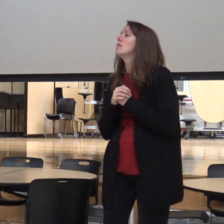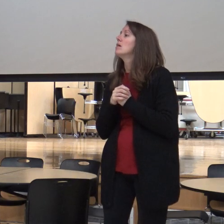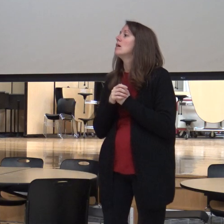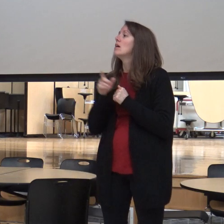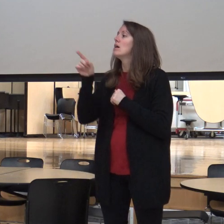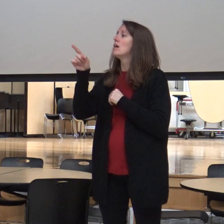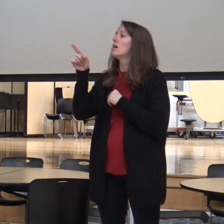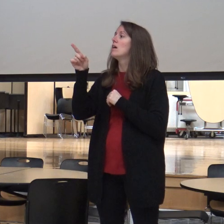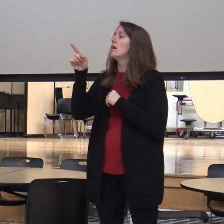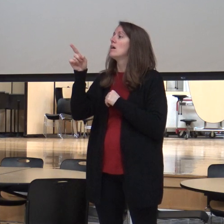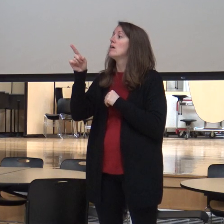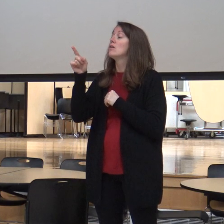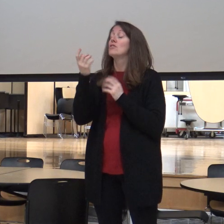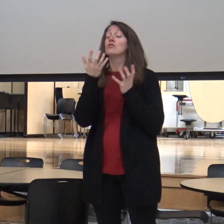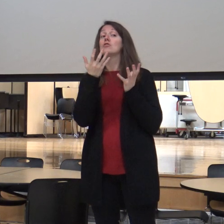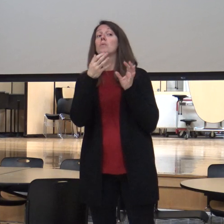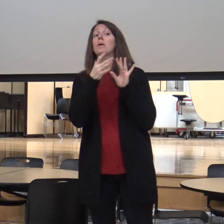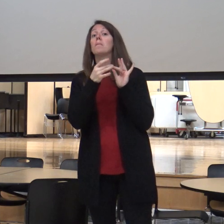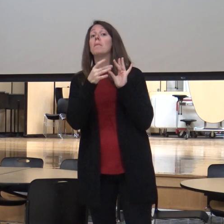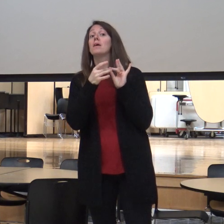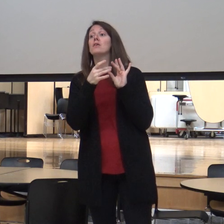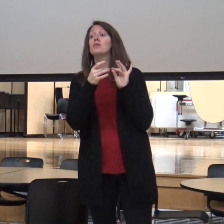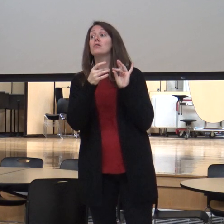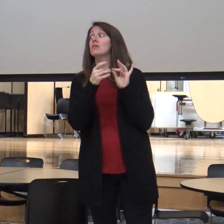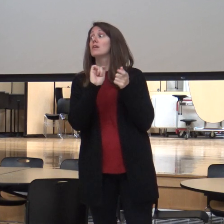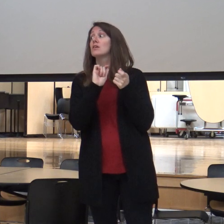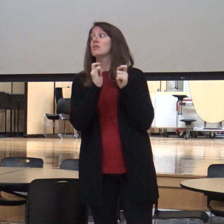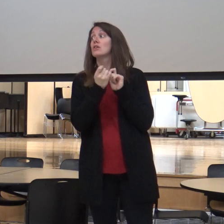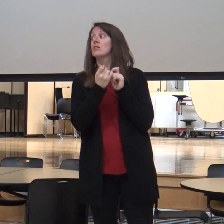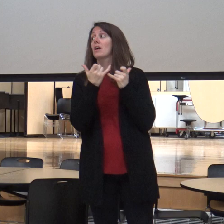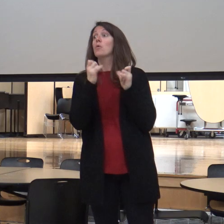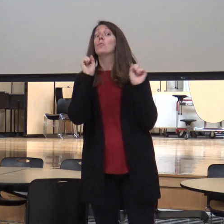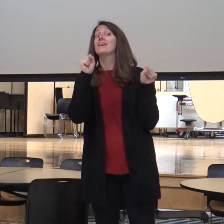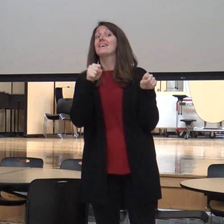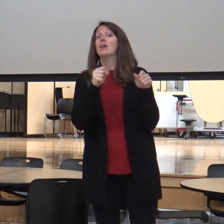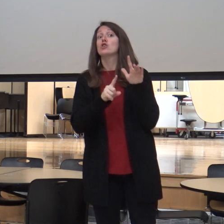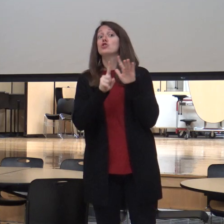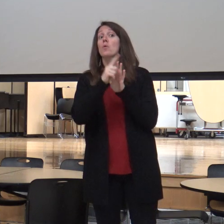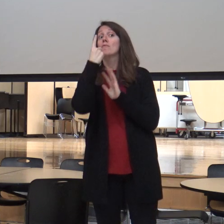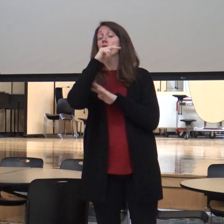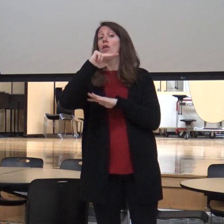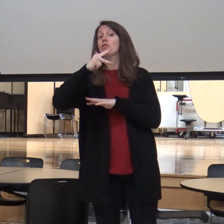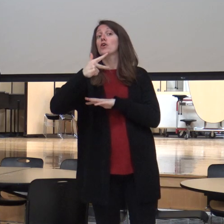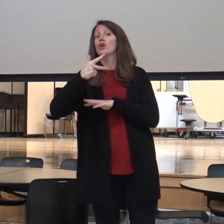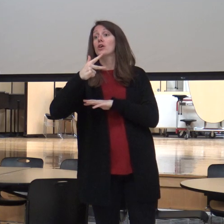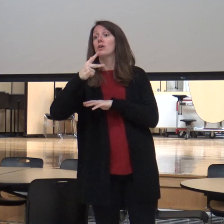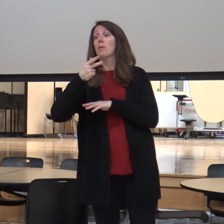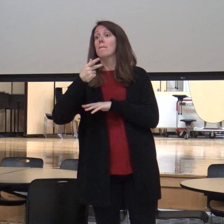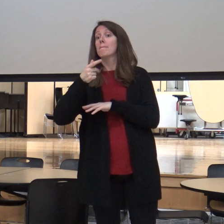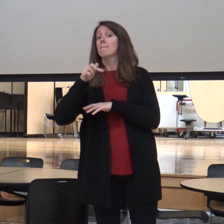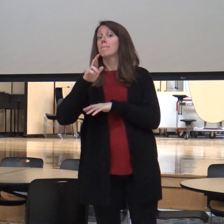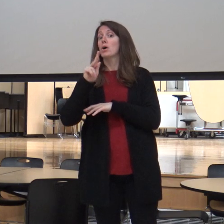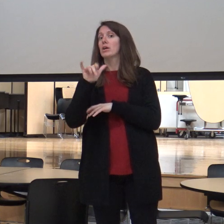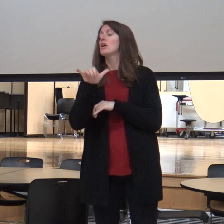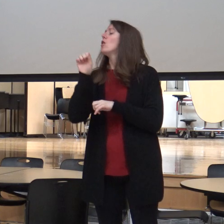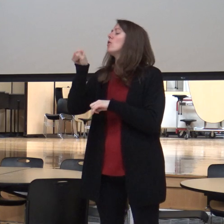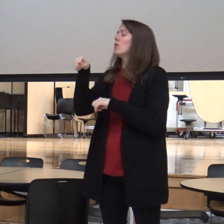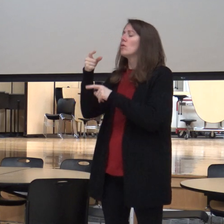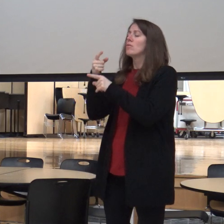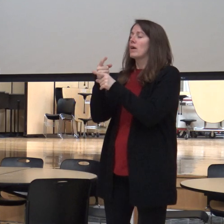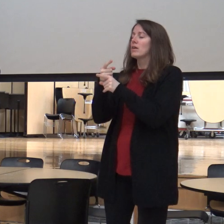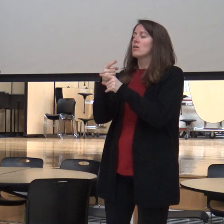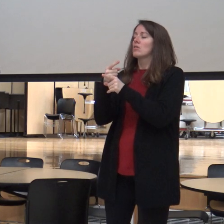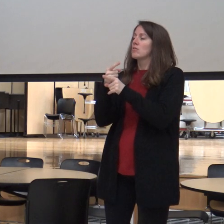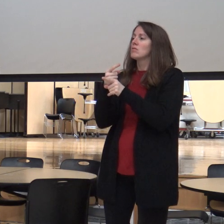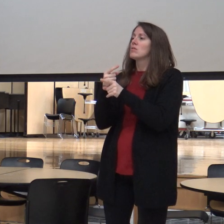You just want to mention that it changed too, that we can show up the third party. Yeah, so one of the statutes changed here this last